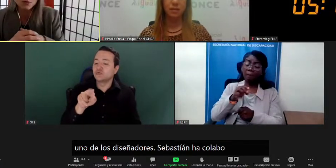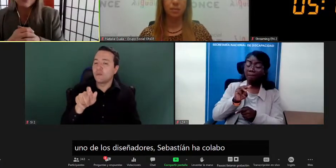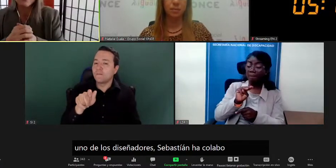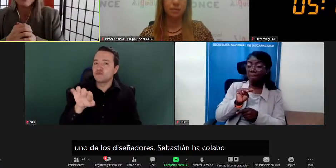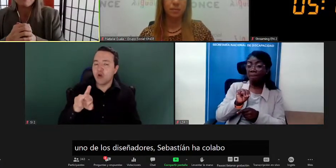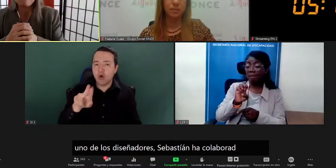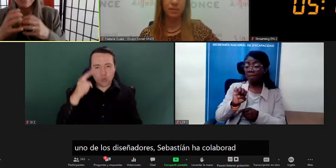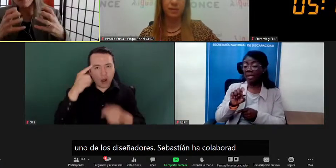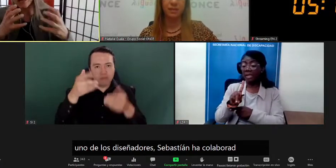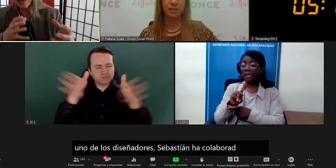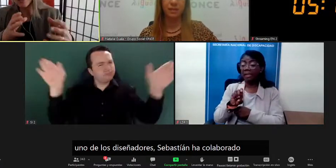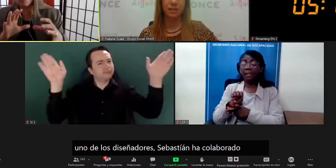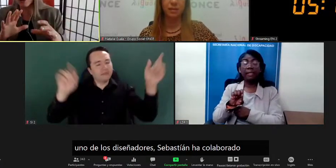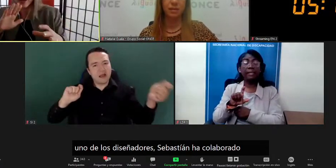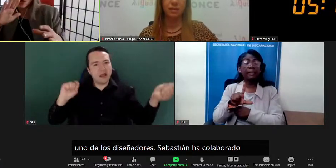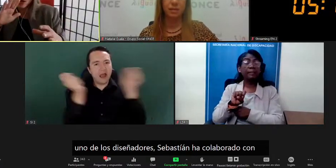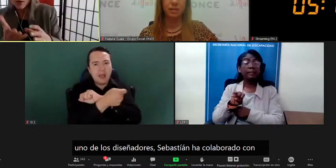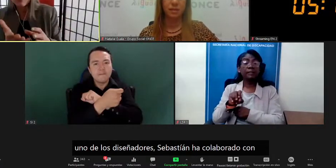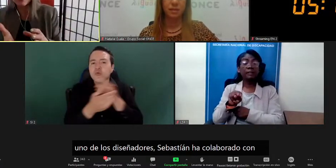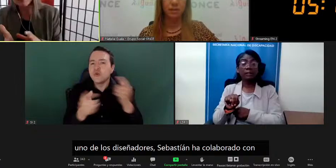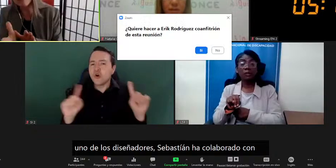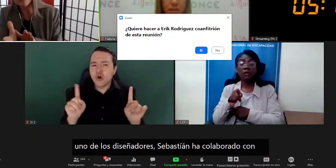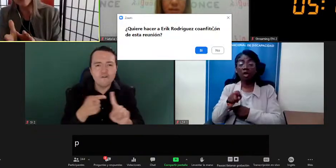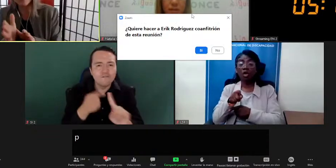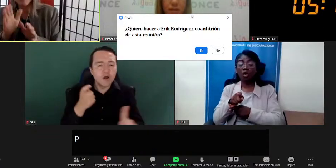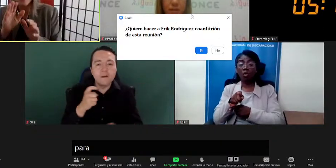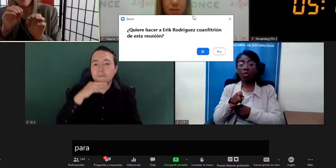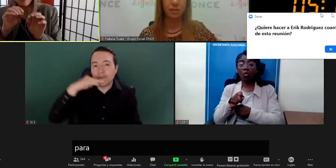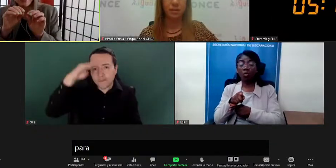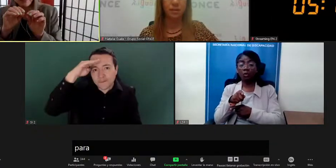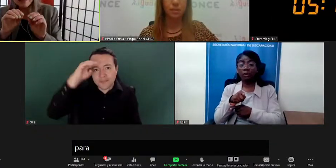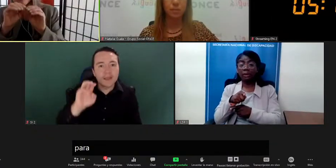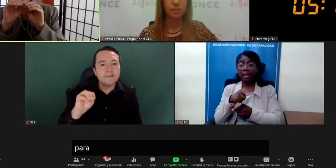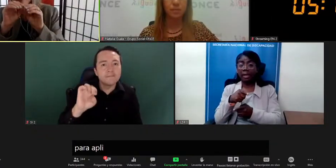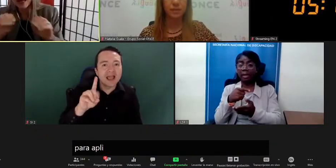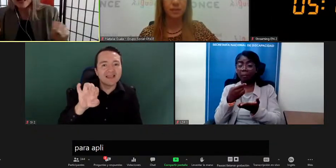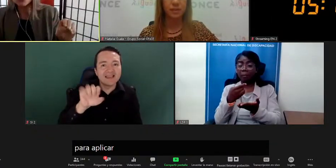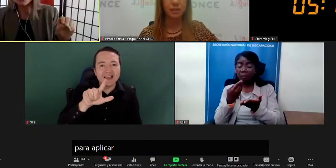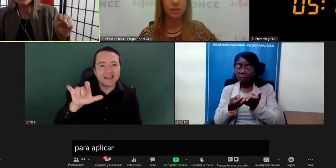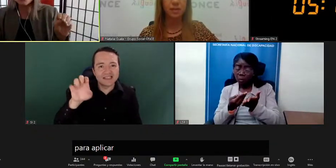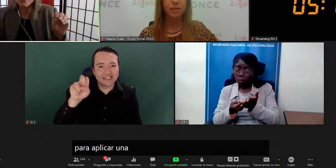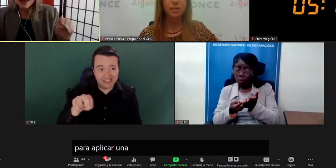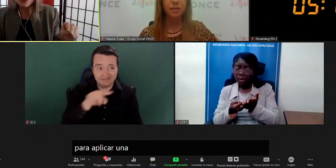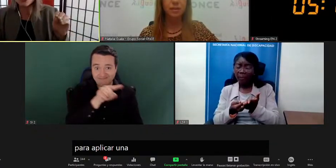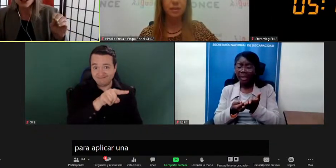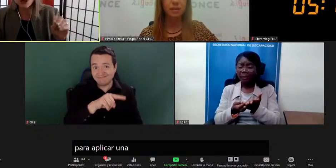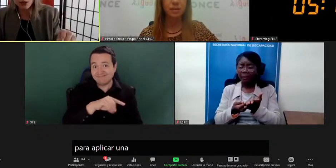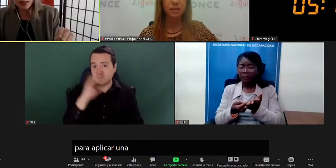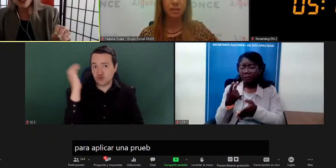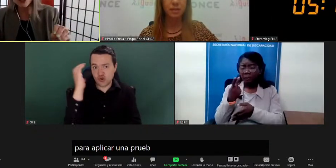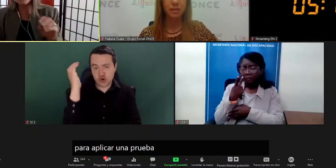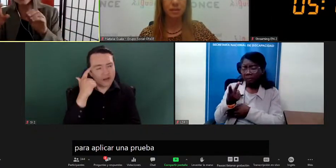his instructors from medellin so that we could apply a scientific